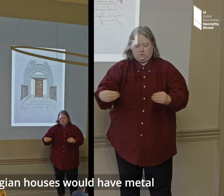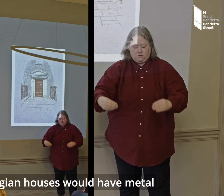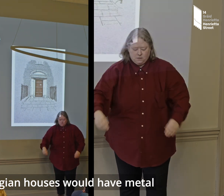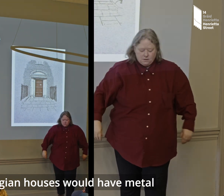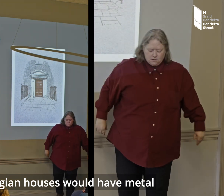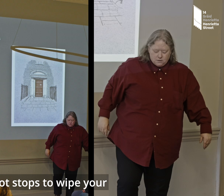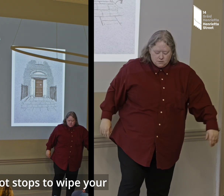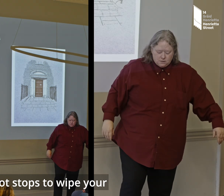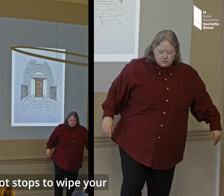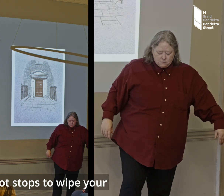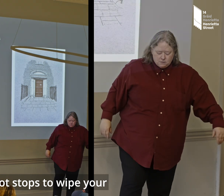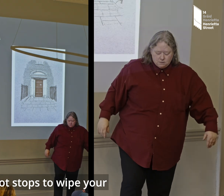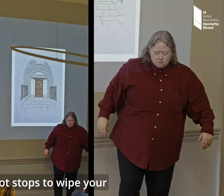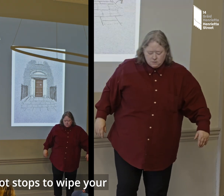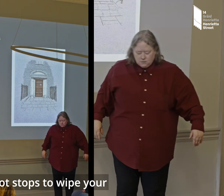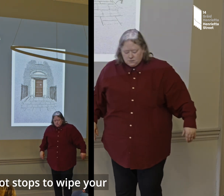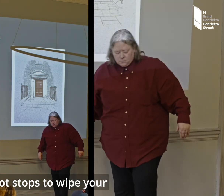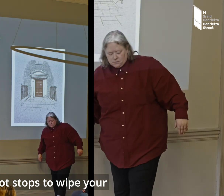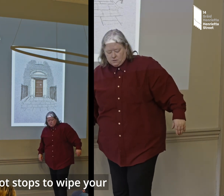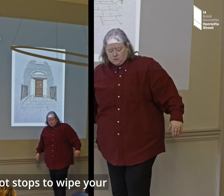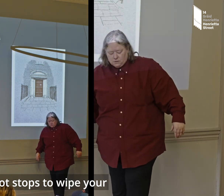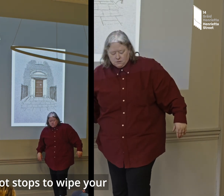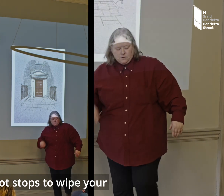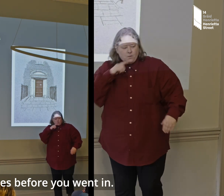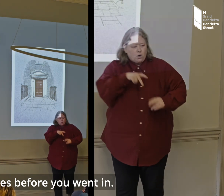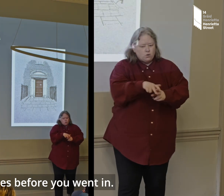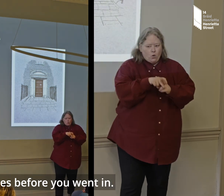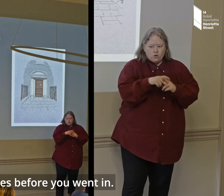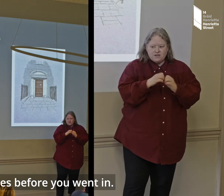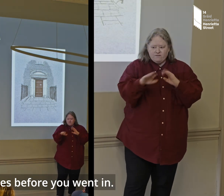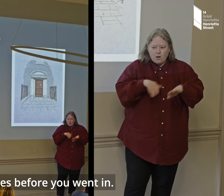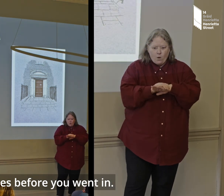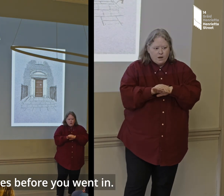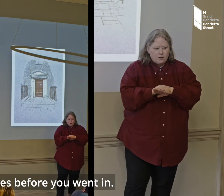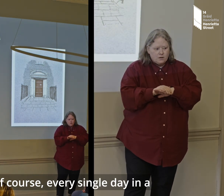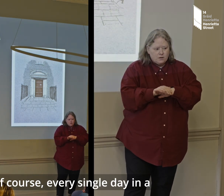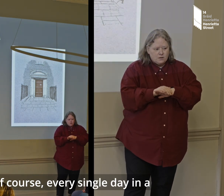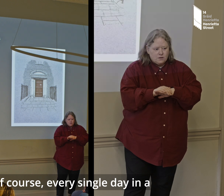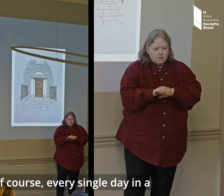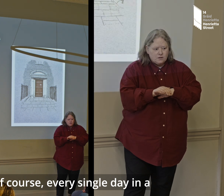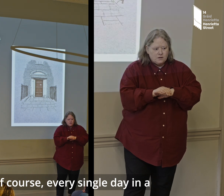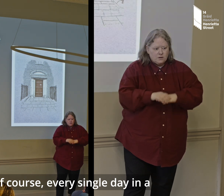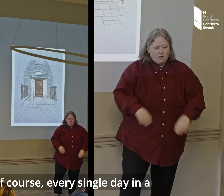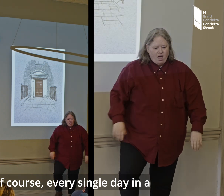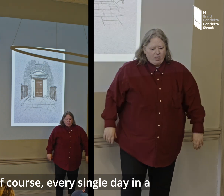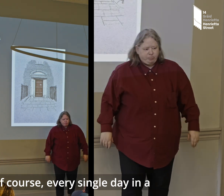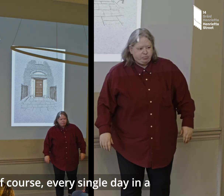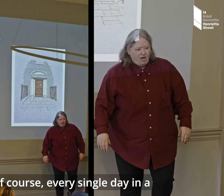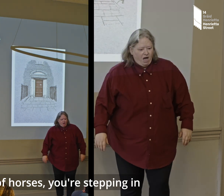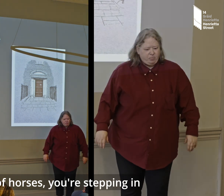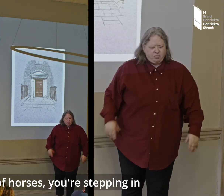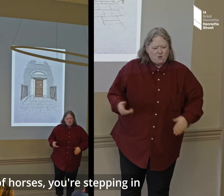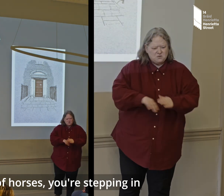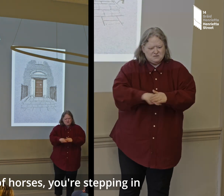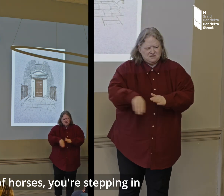have metal footstops to wipe your shoes before you went in, because of course every single day in